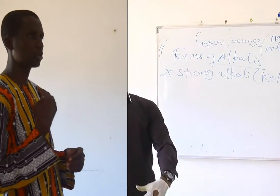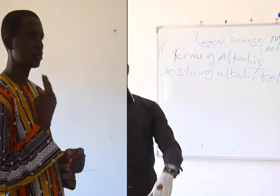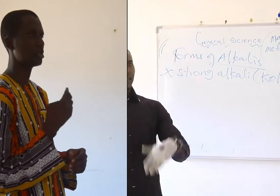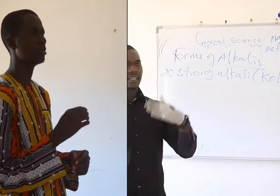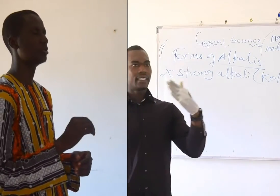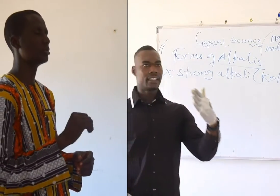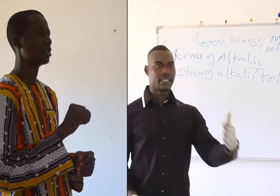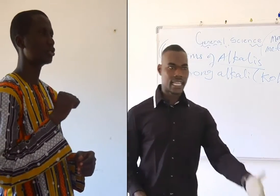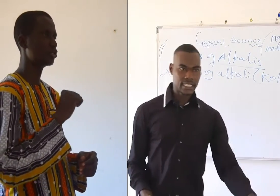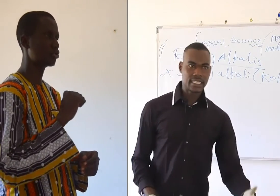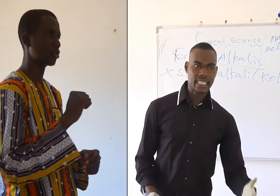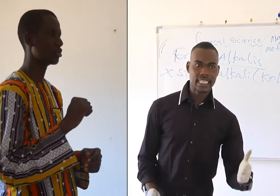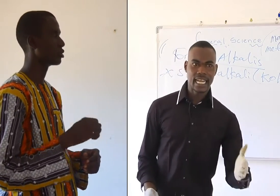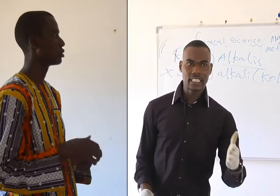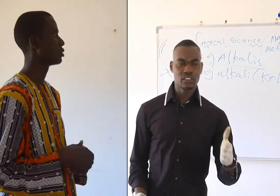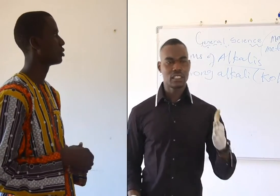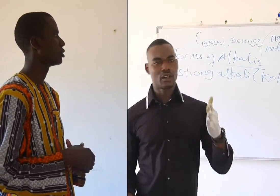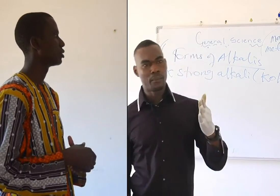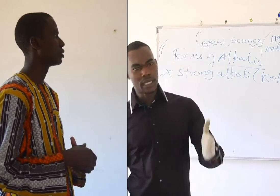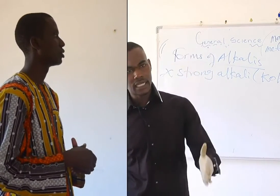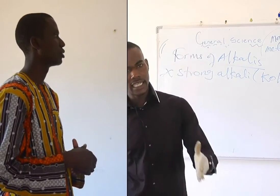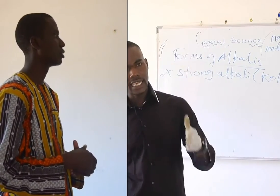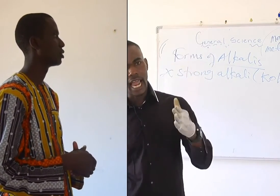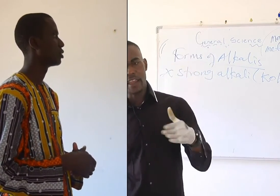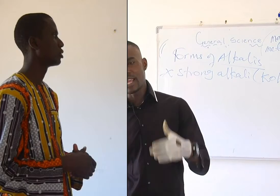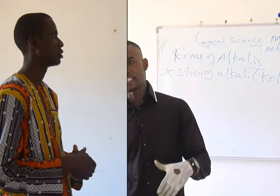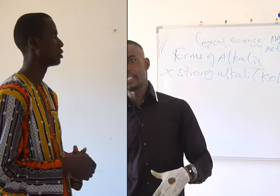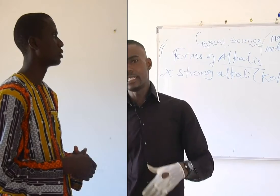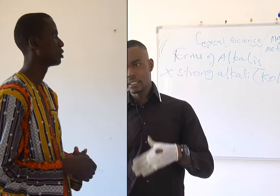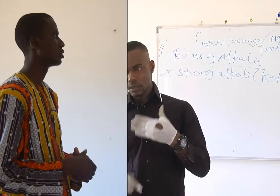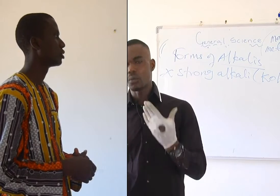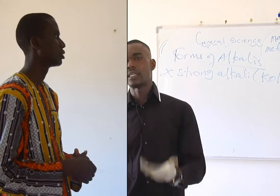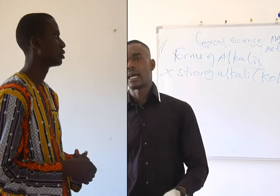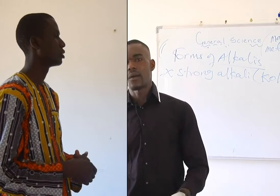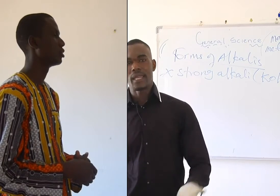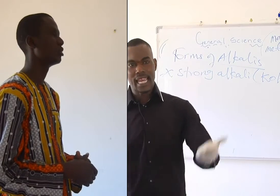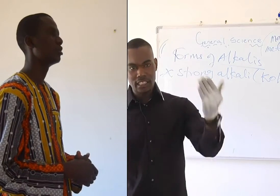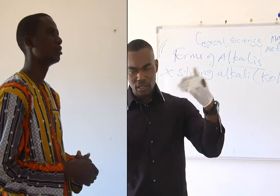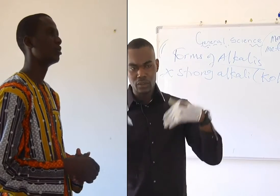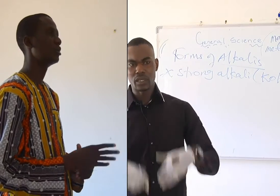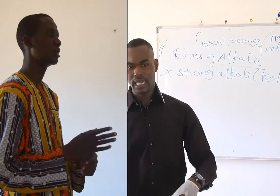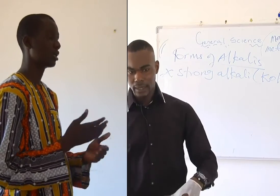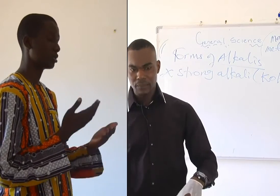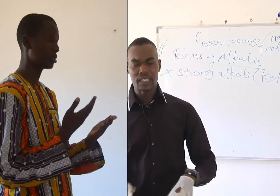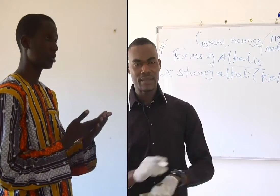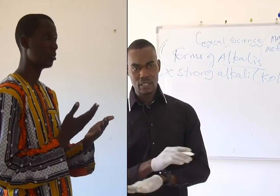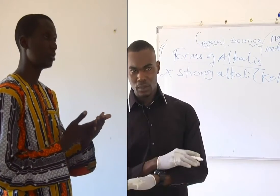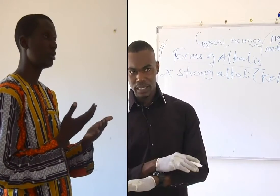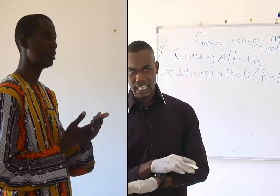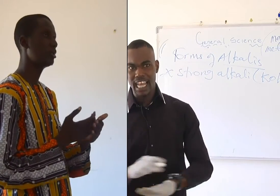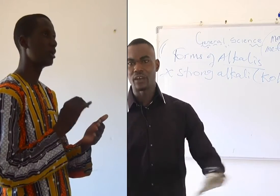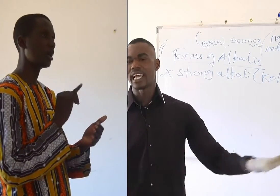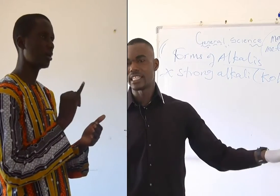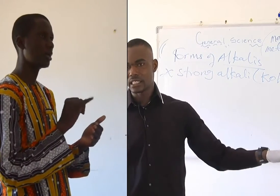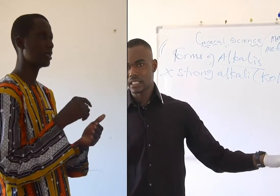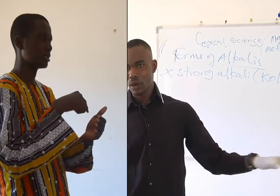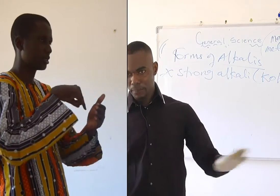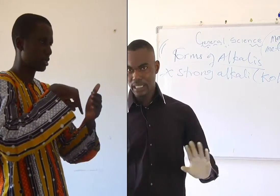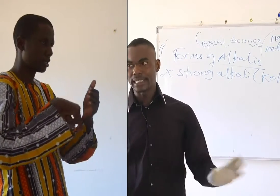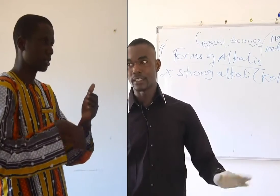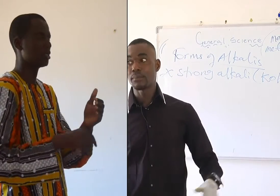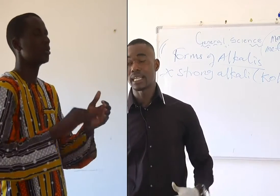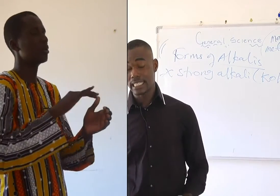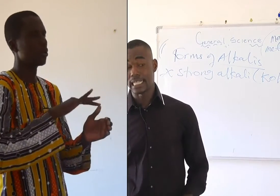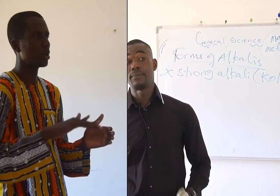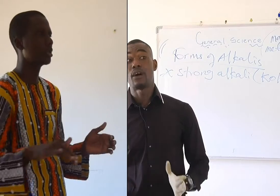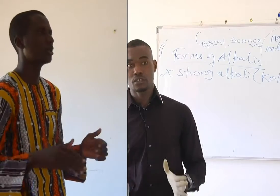one, that they can completely ionize in water. When they are dissolved in water, they will completely ionize.